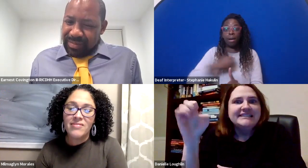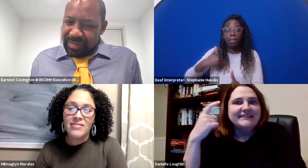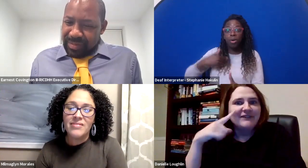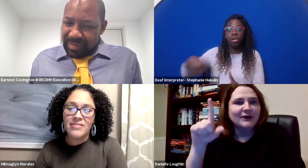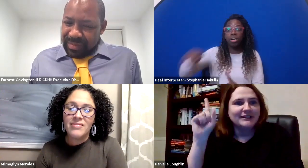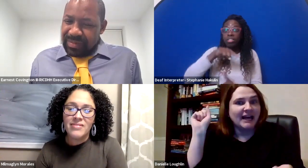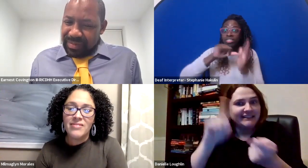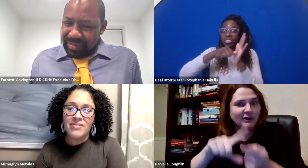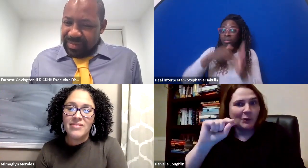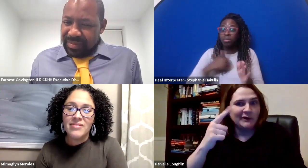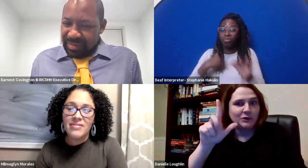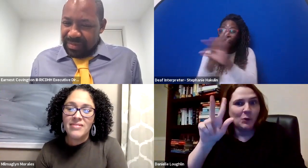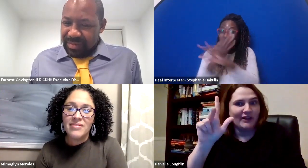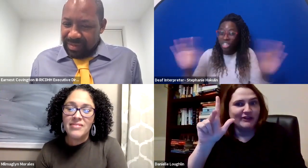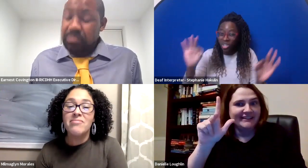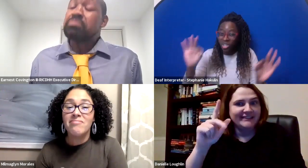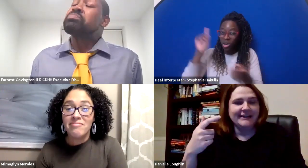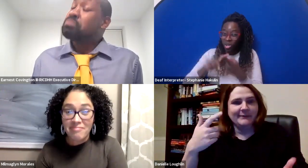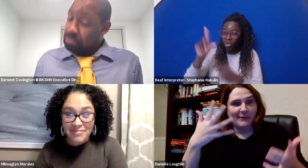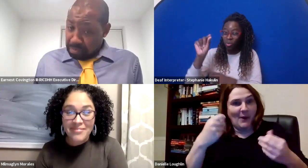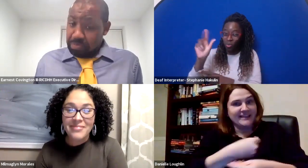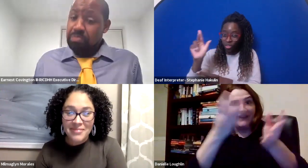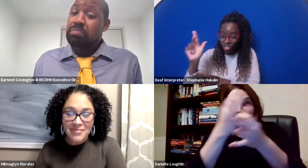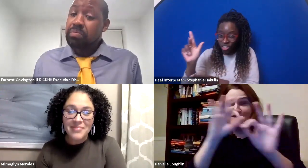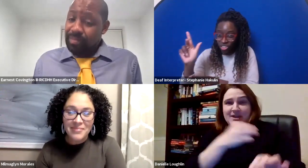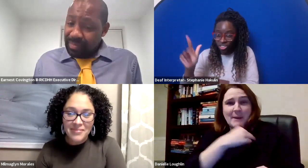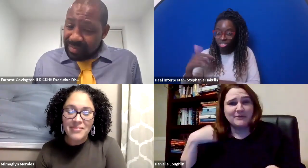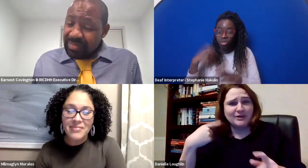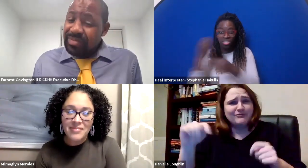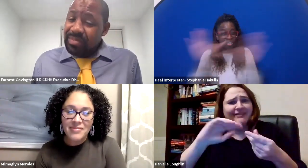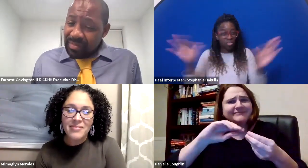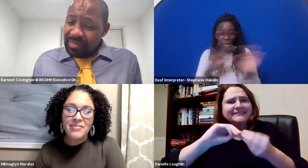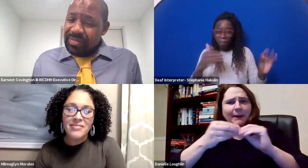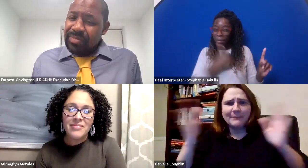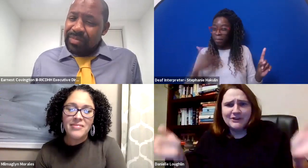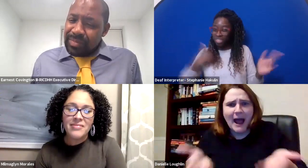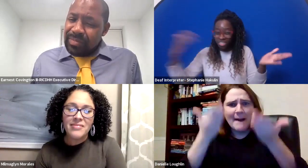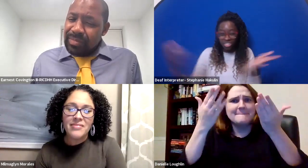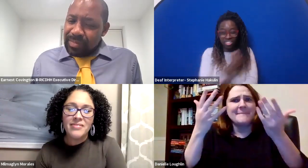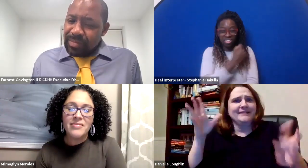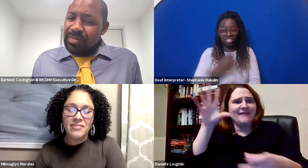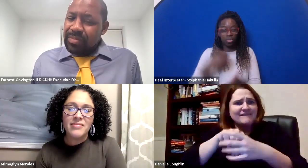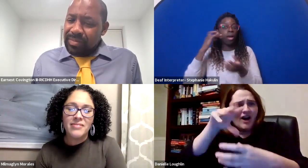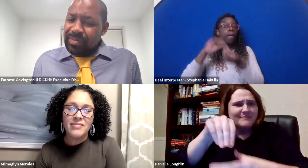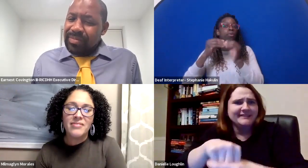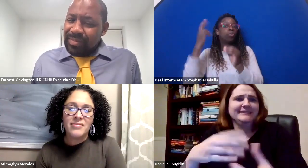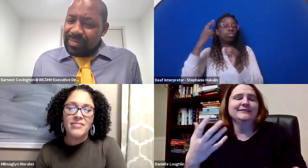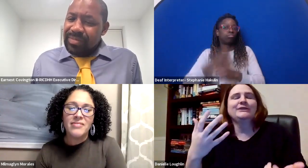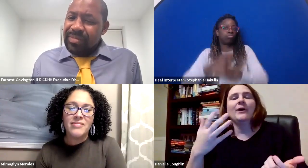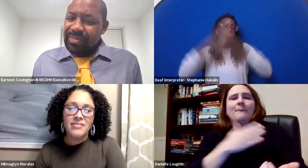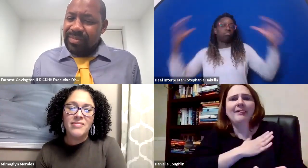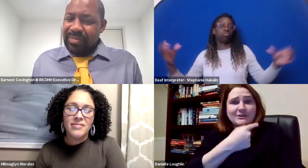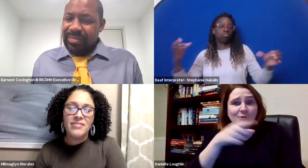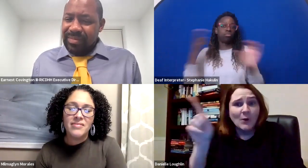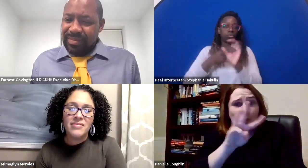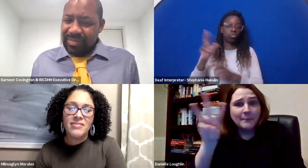emphasize right now, we're offering free membership until 2023. So you can get over 2 years. We want to